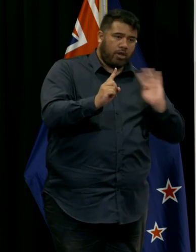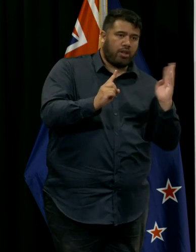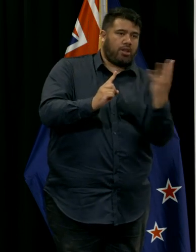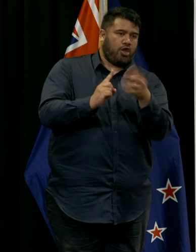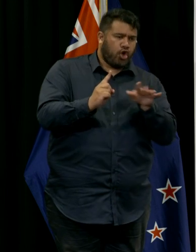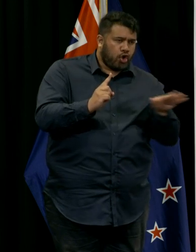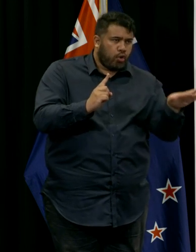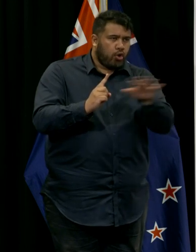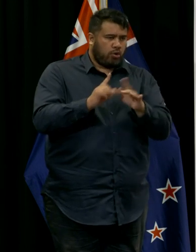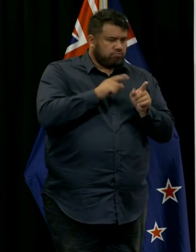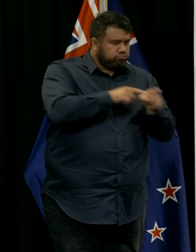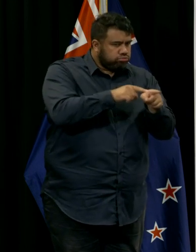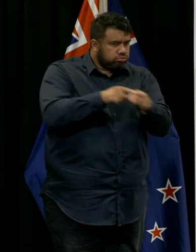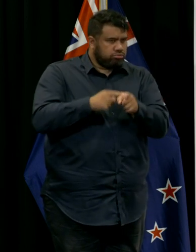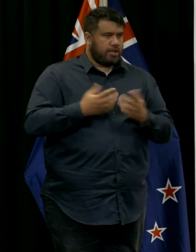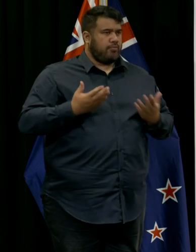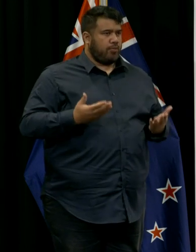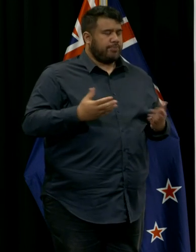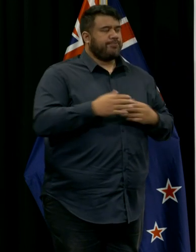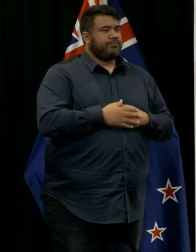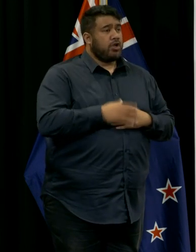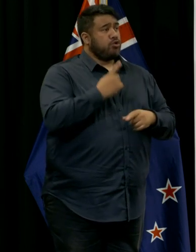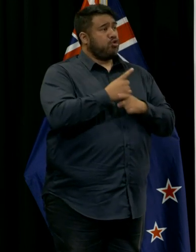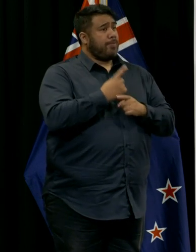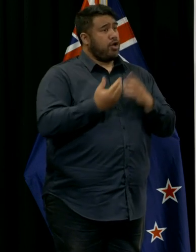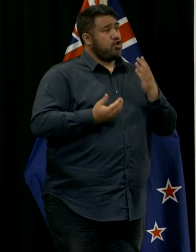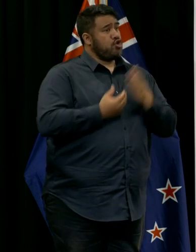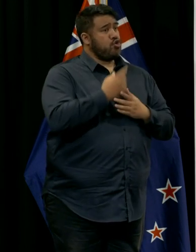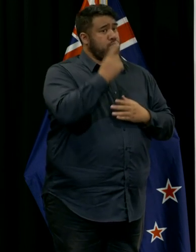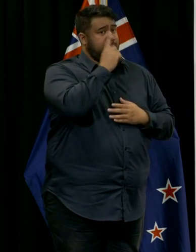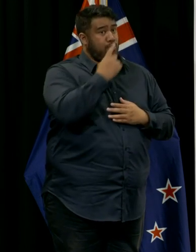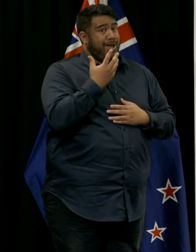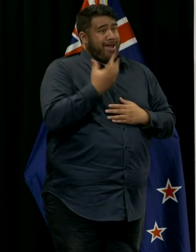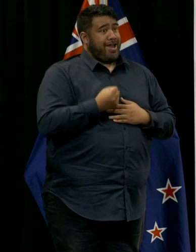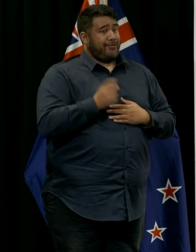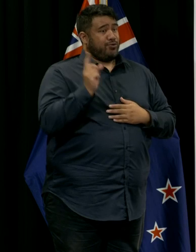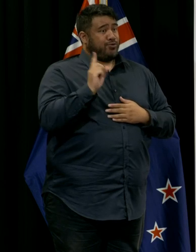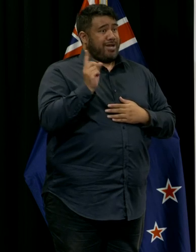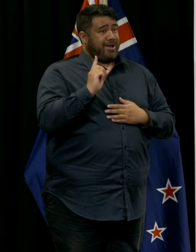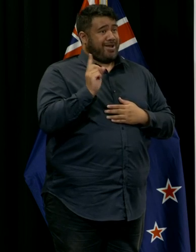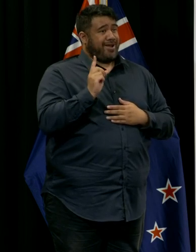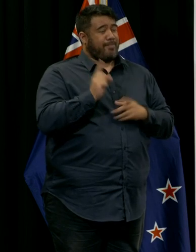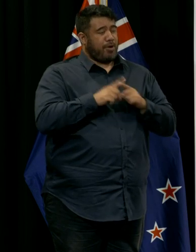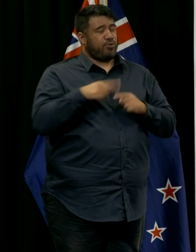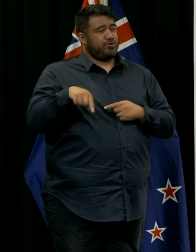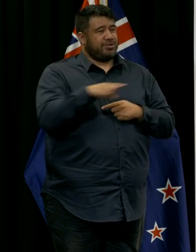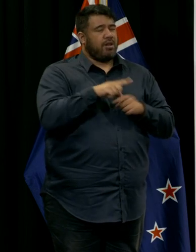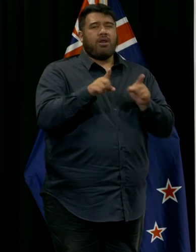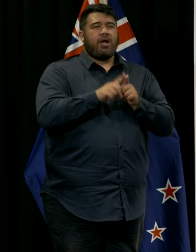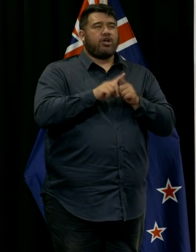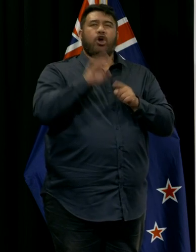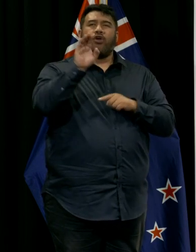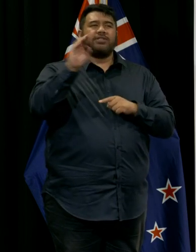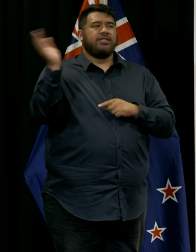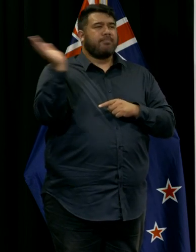In terms of our new cases today, the majority still have a link to overseas travel, including being in the same household as someone who